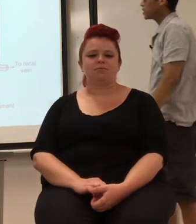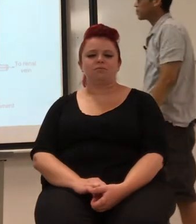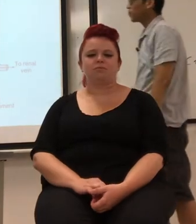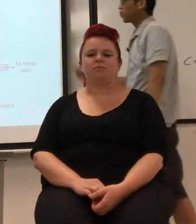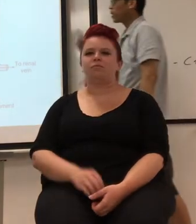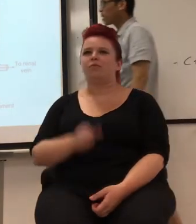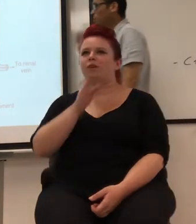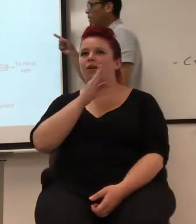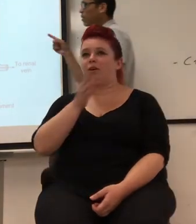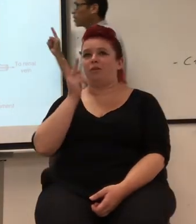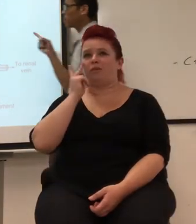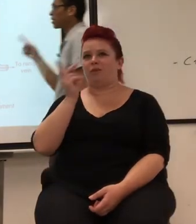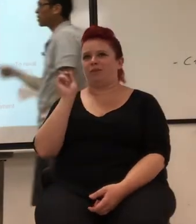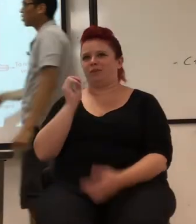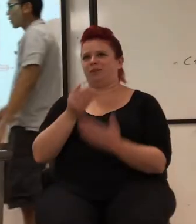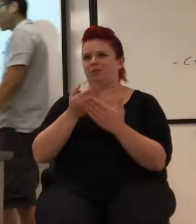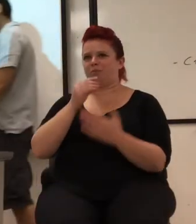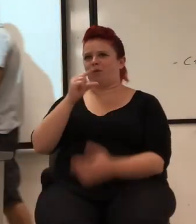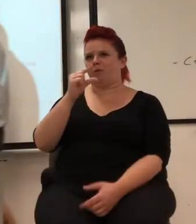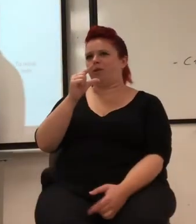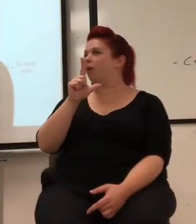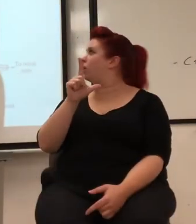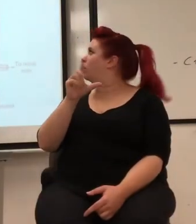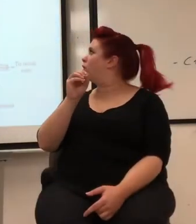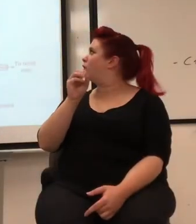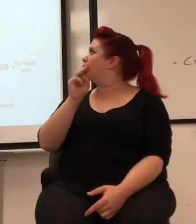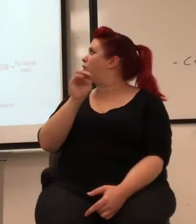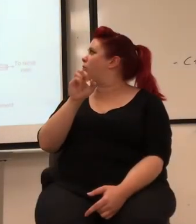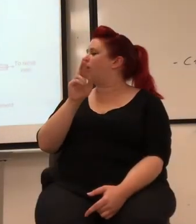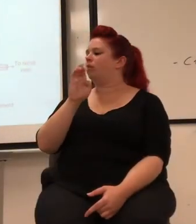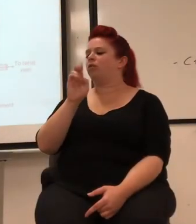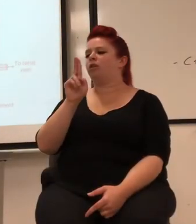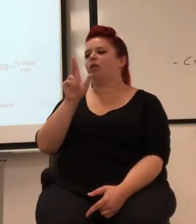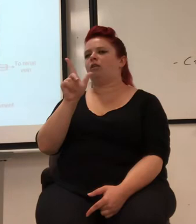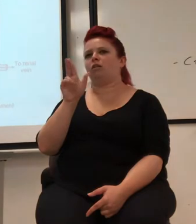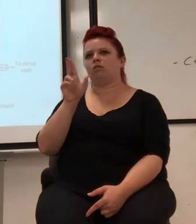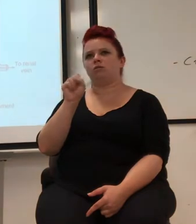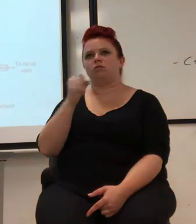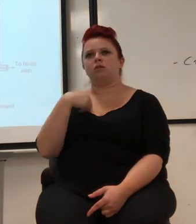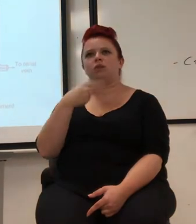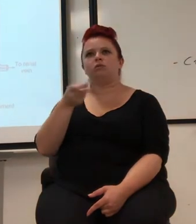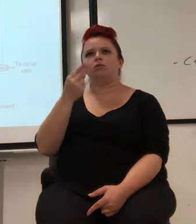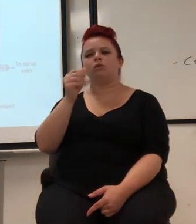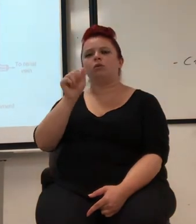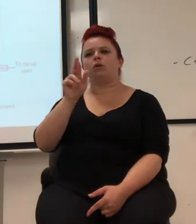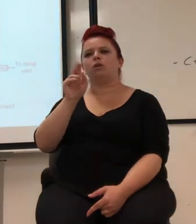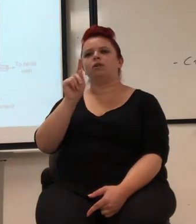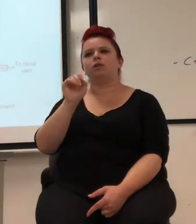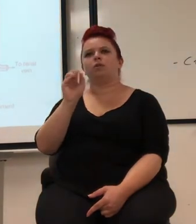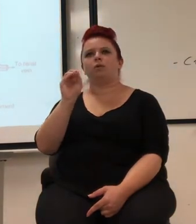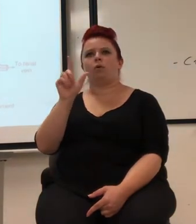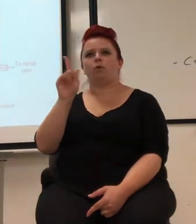Now, you've never seen this before. You got a glomerulus. Look at the glomerulus. You have two arterioles.